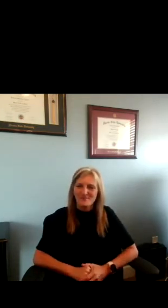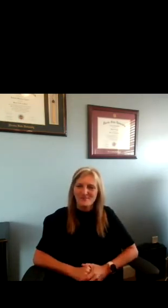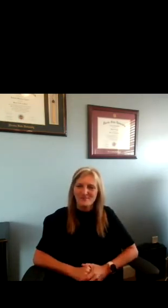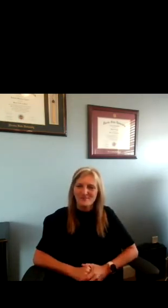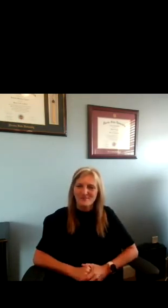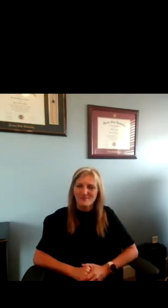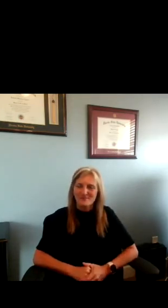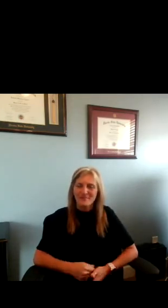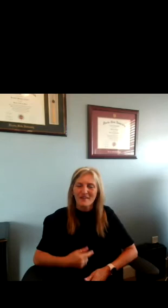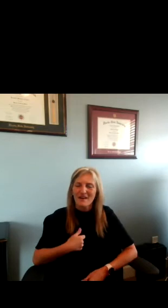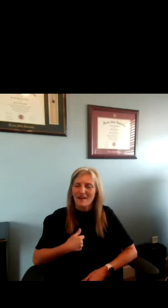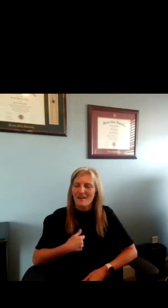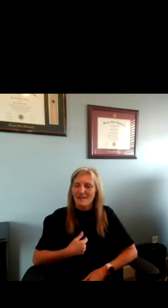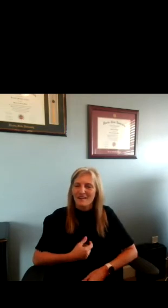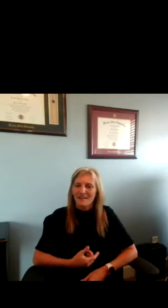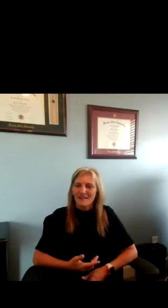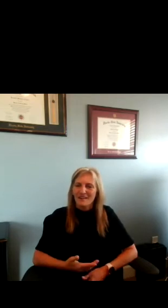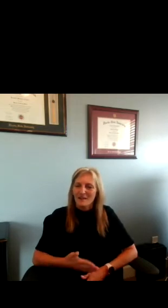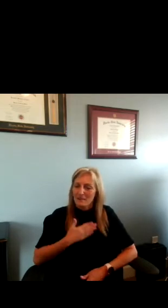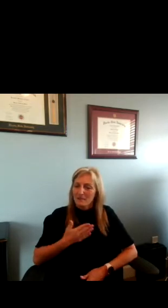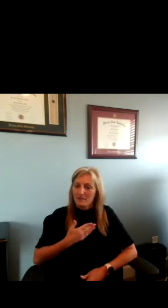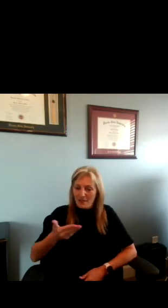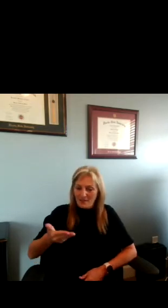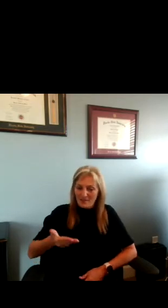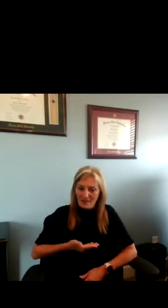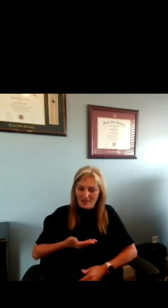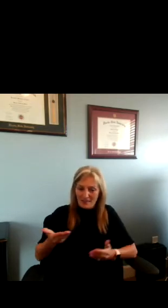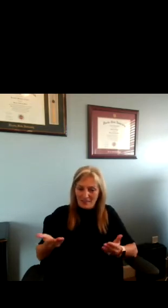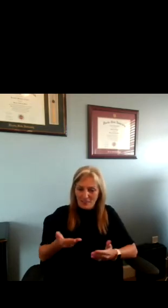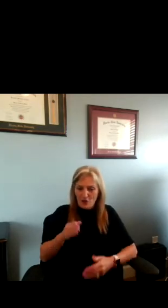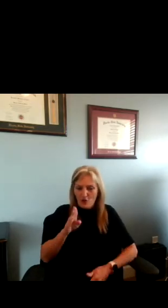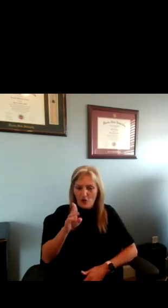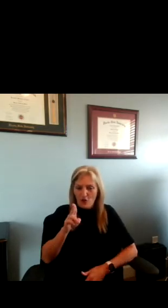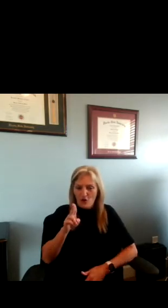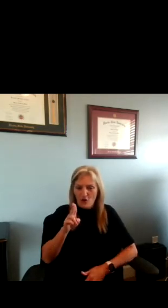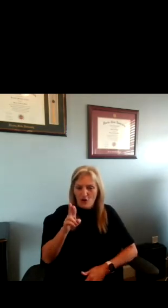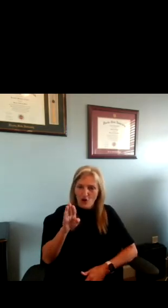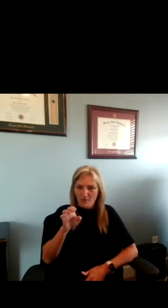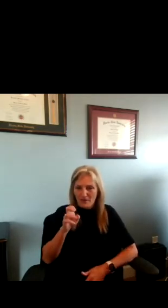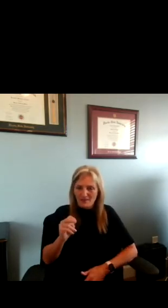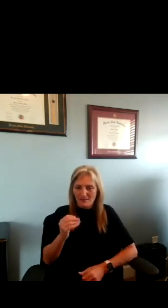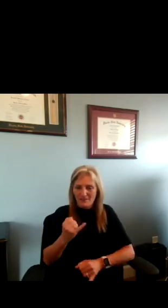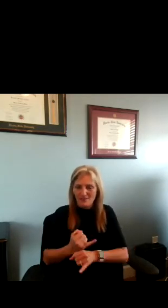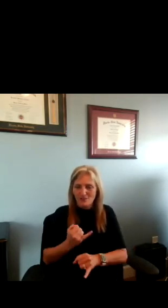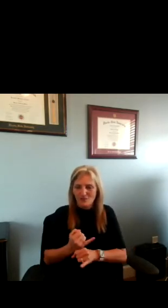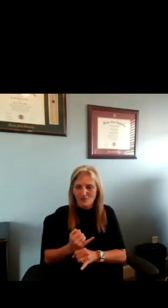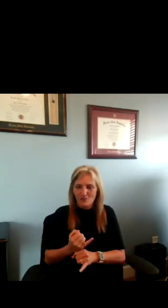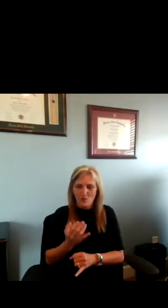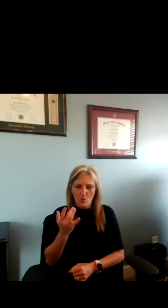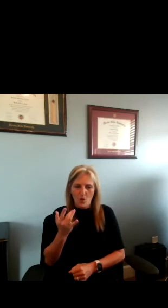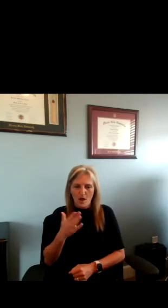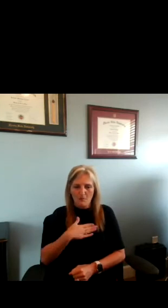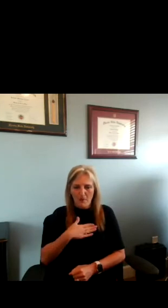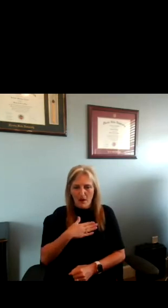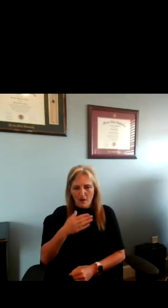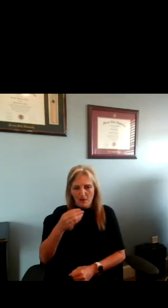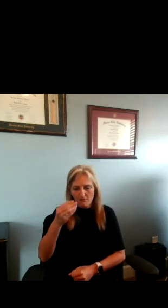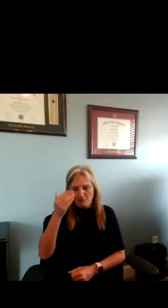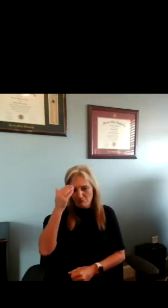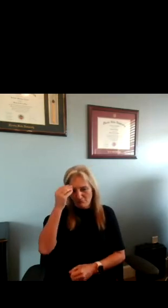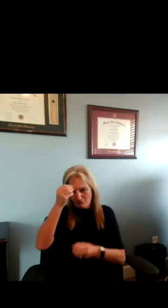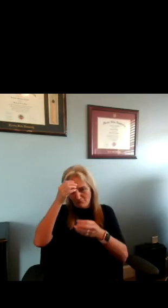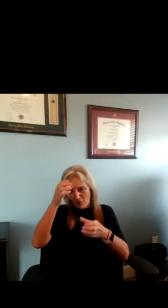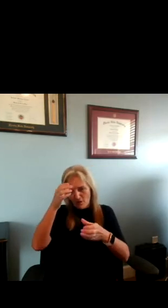I am so pleased to have been invited here to the Urban Institute. My knowledge of the Urban Institute